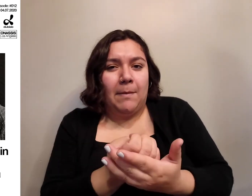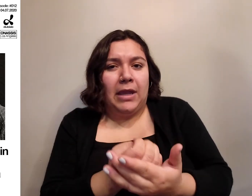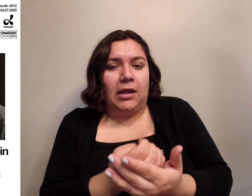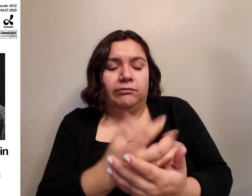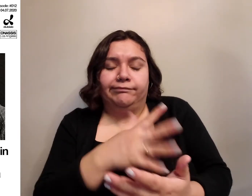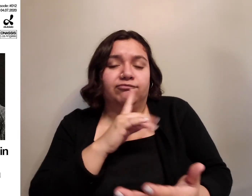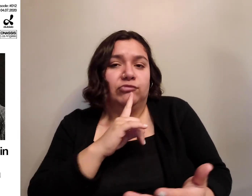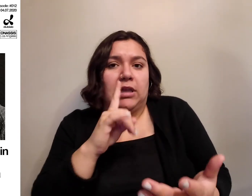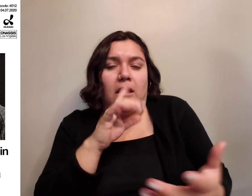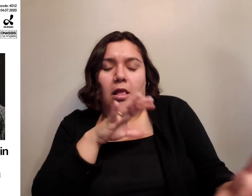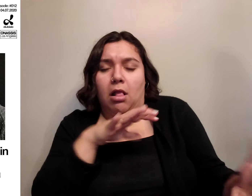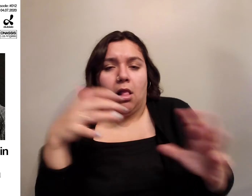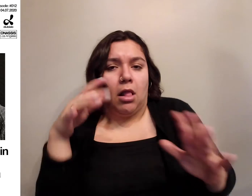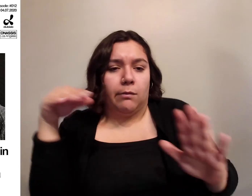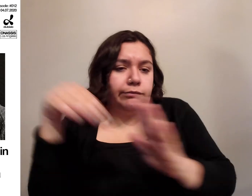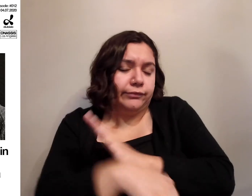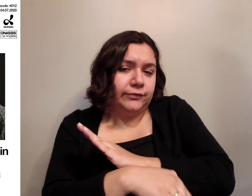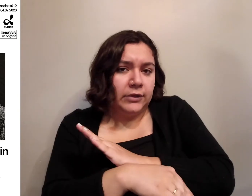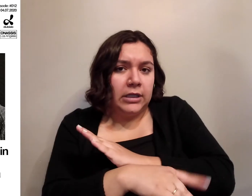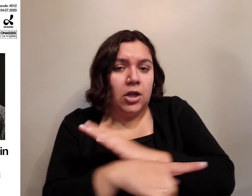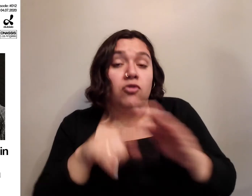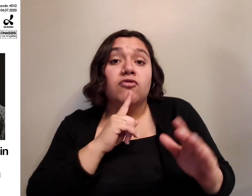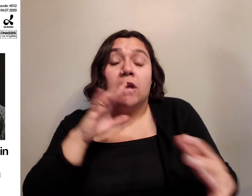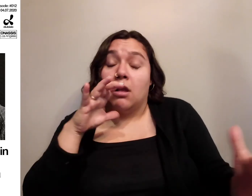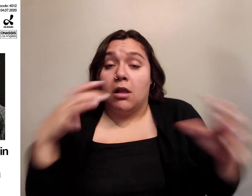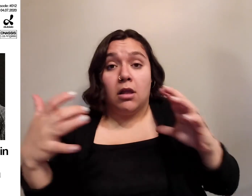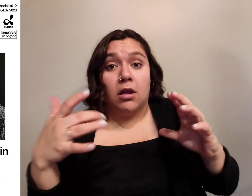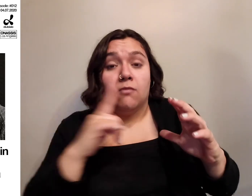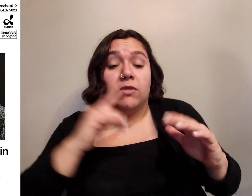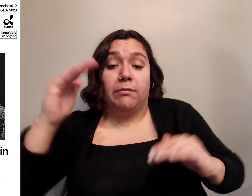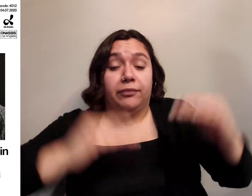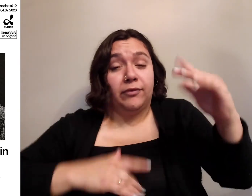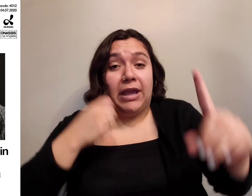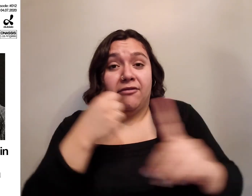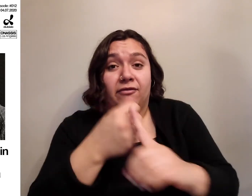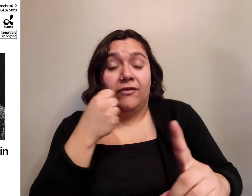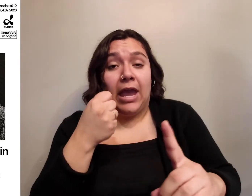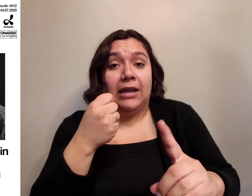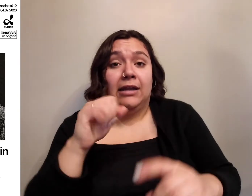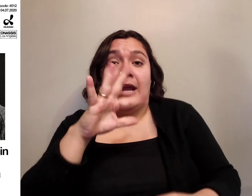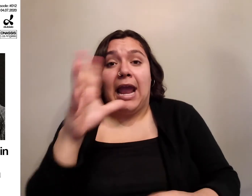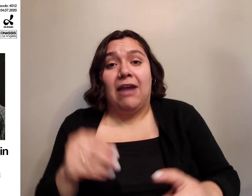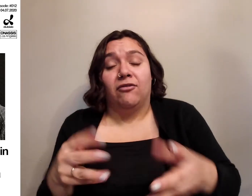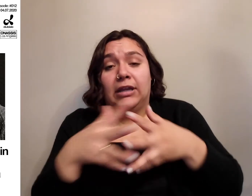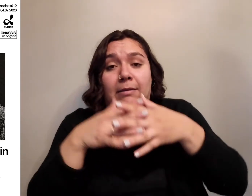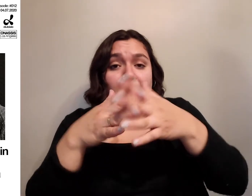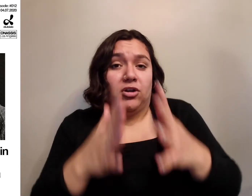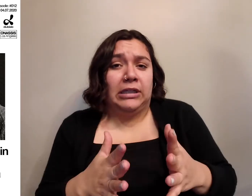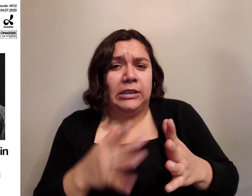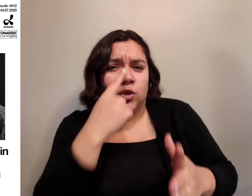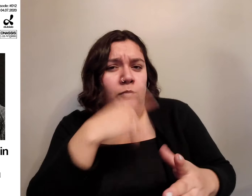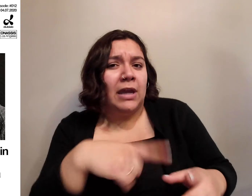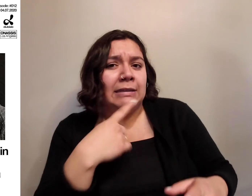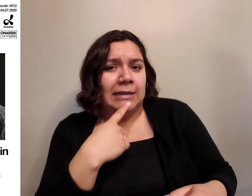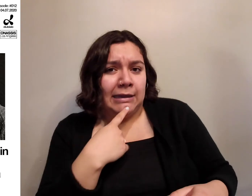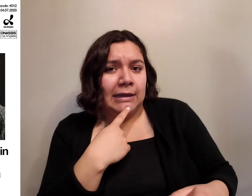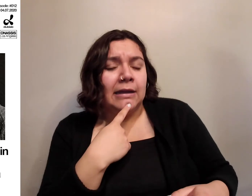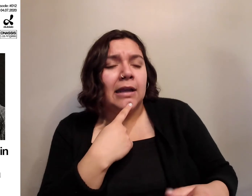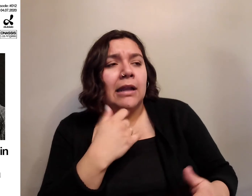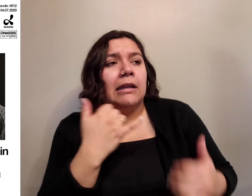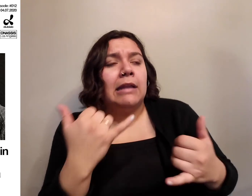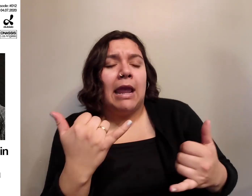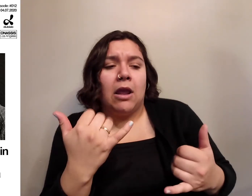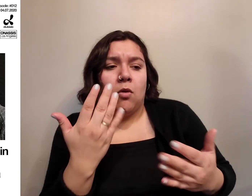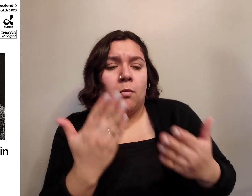2008 disproportionately affect African Americans? And if one can say so, what might be